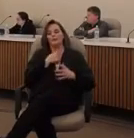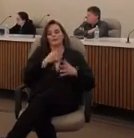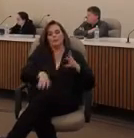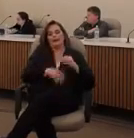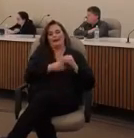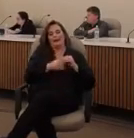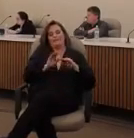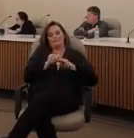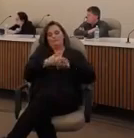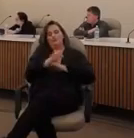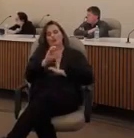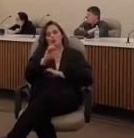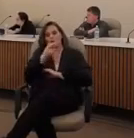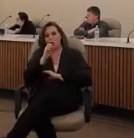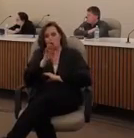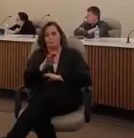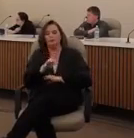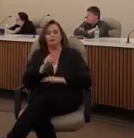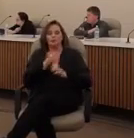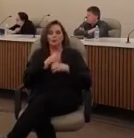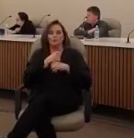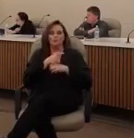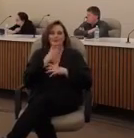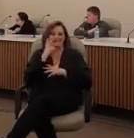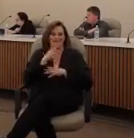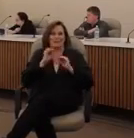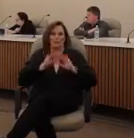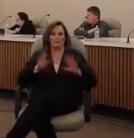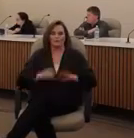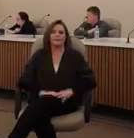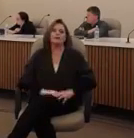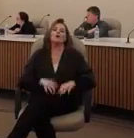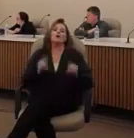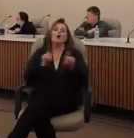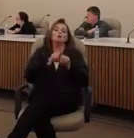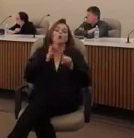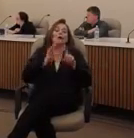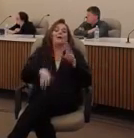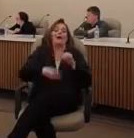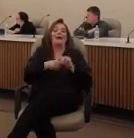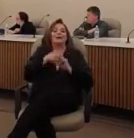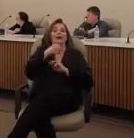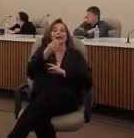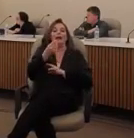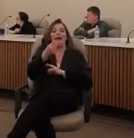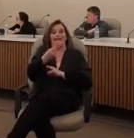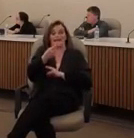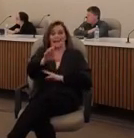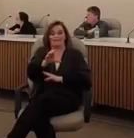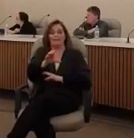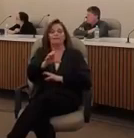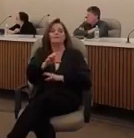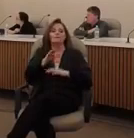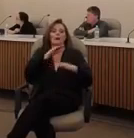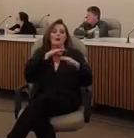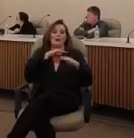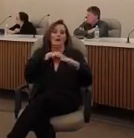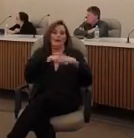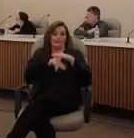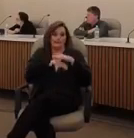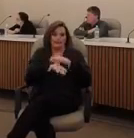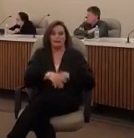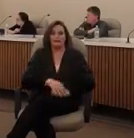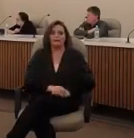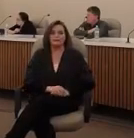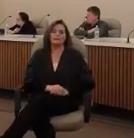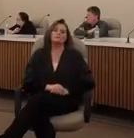some curbing where necessary to define the curb cuts, adding handicap accessibility that currently doesn't exist, adding sidewalk along the front of the